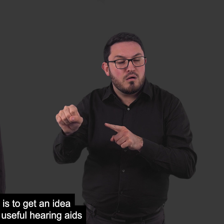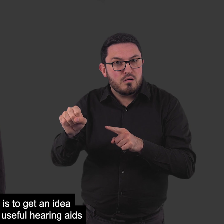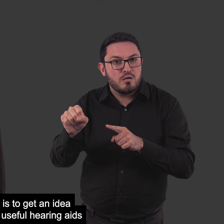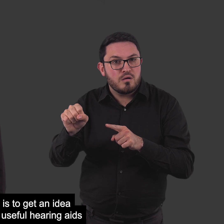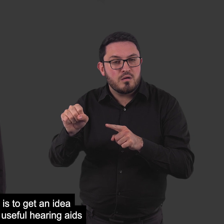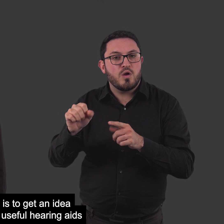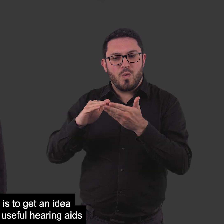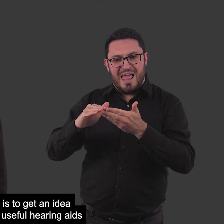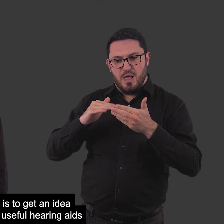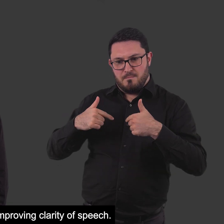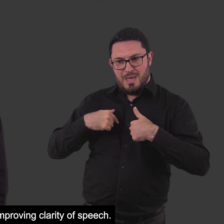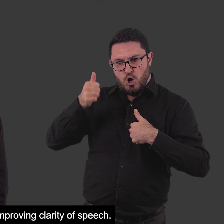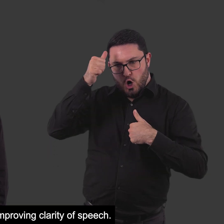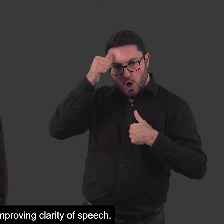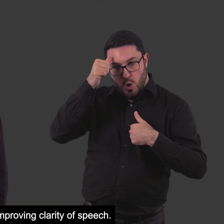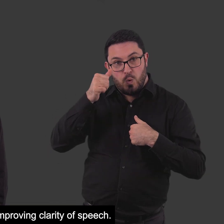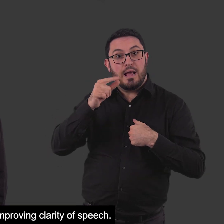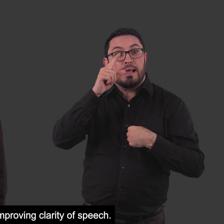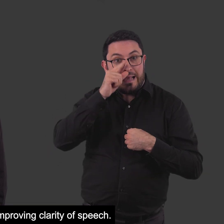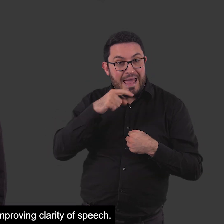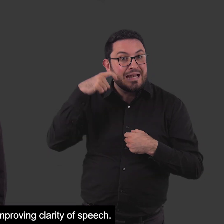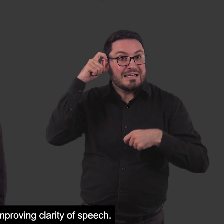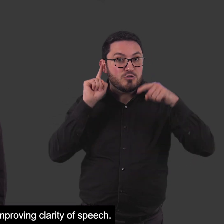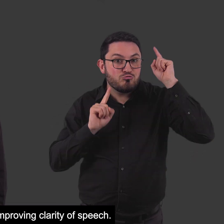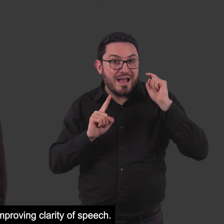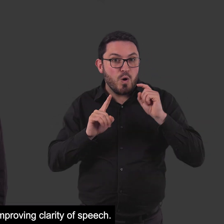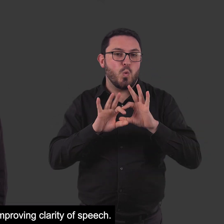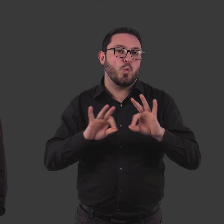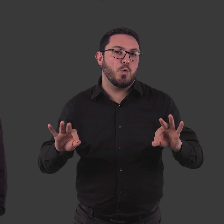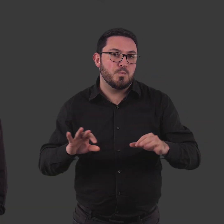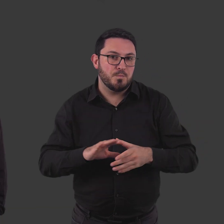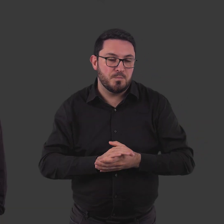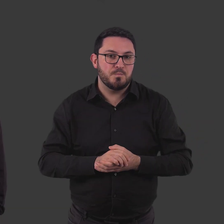idea of how useful hearing aids might be for improving clarity of speech.